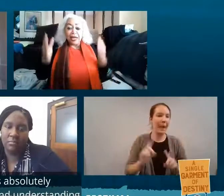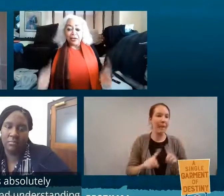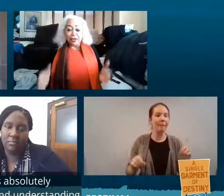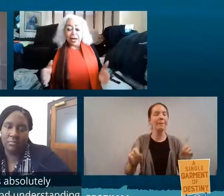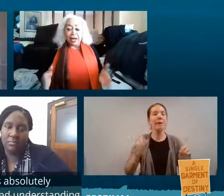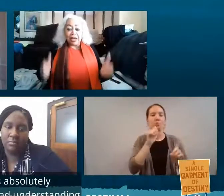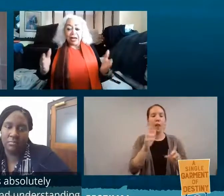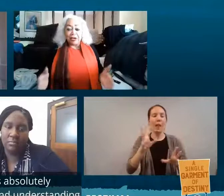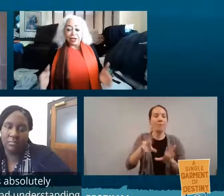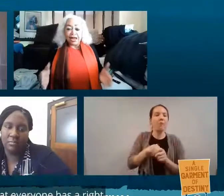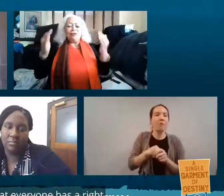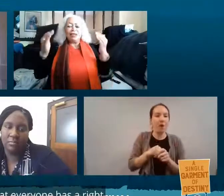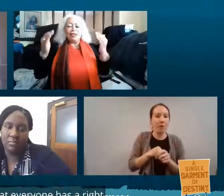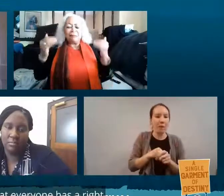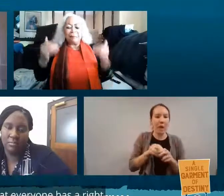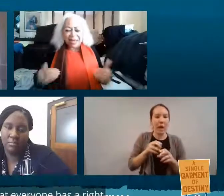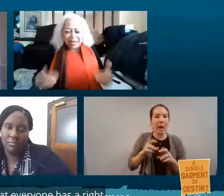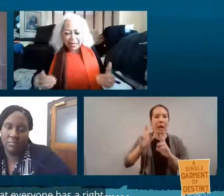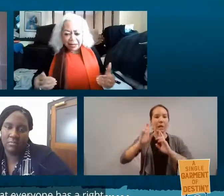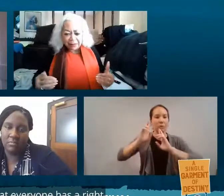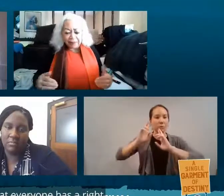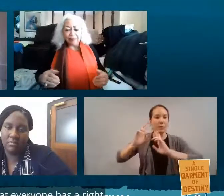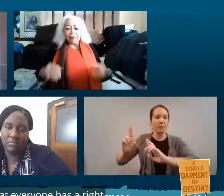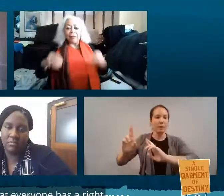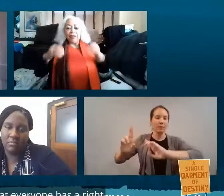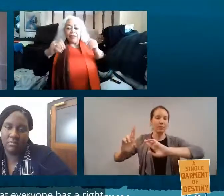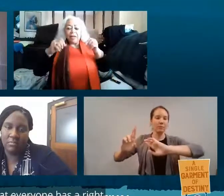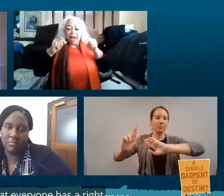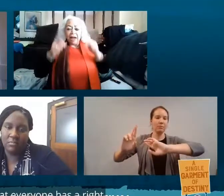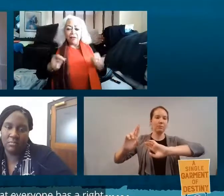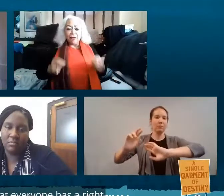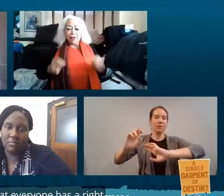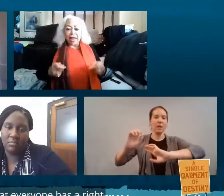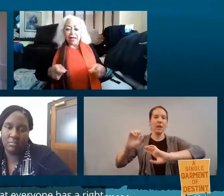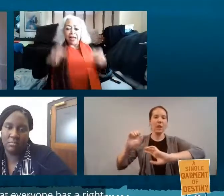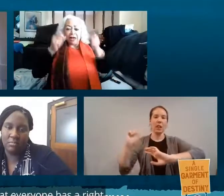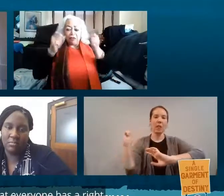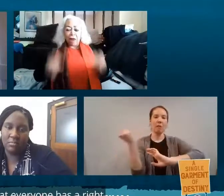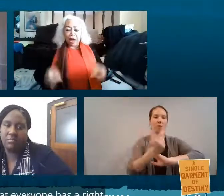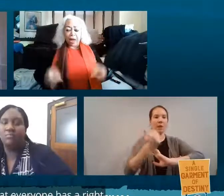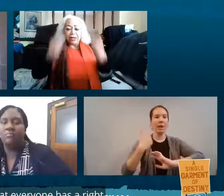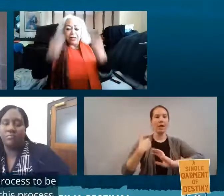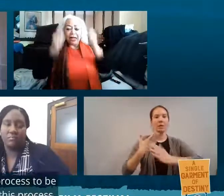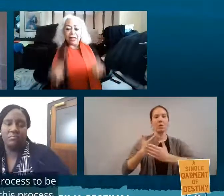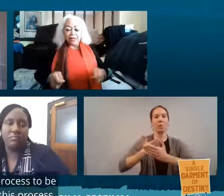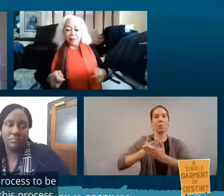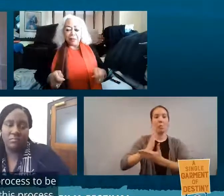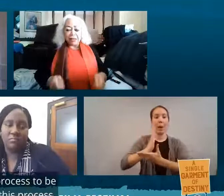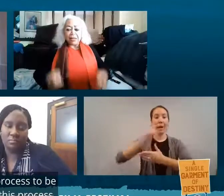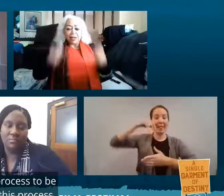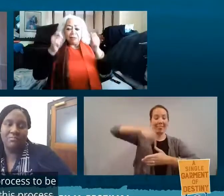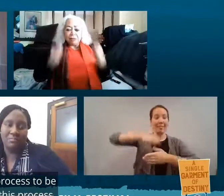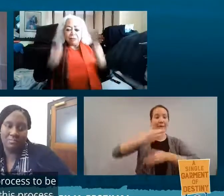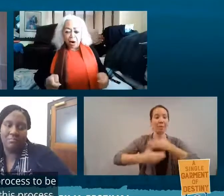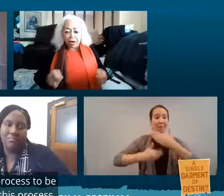absolutely integrating and understanding and respecting that everyone has a right